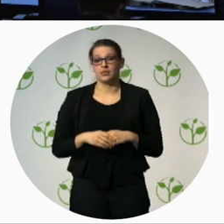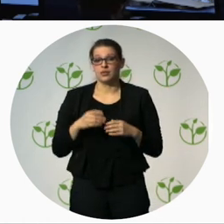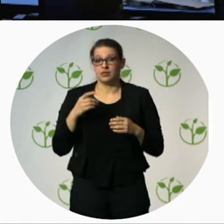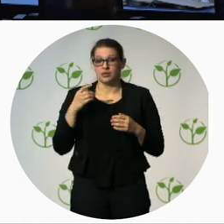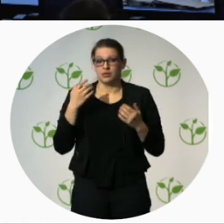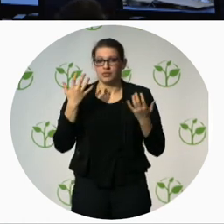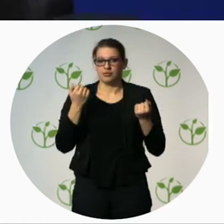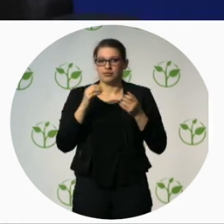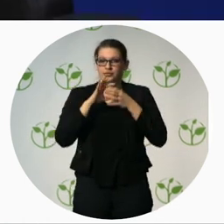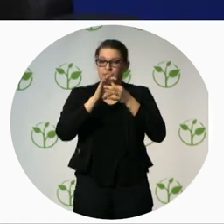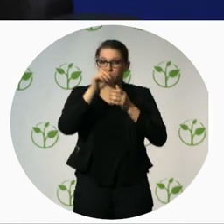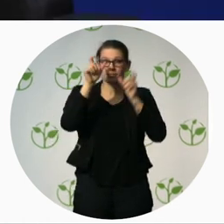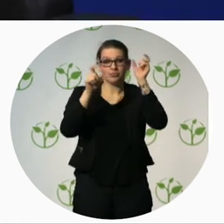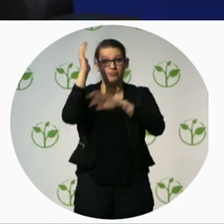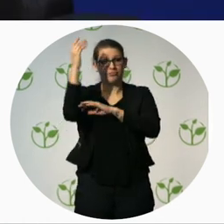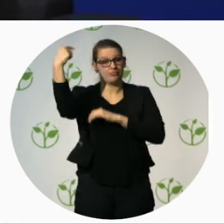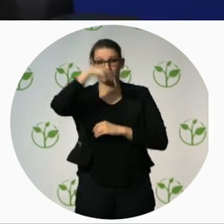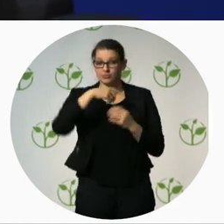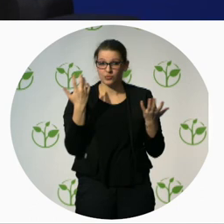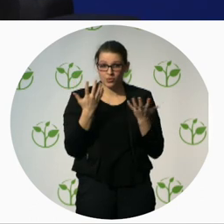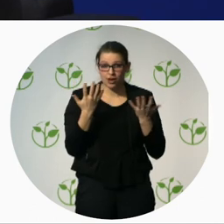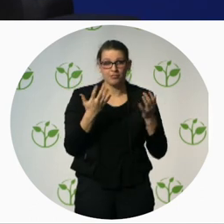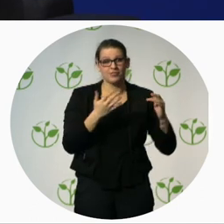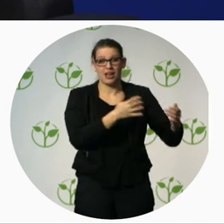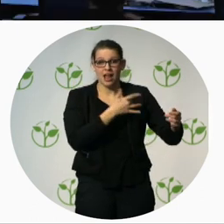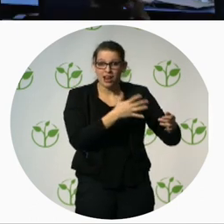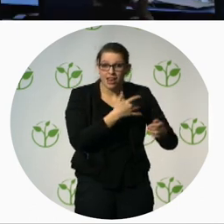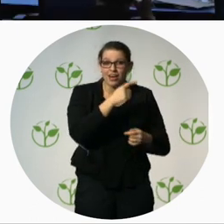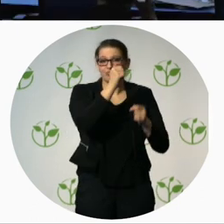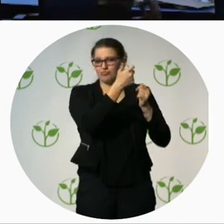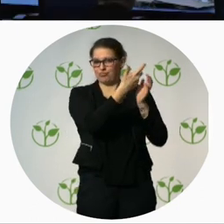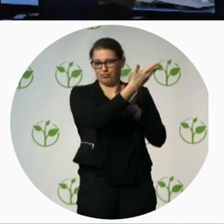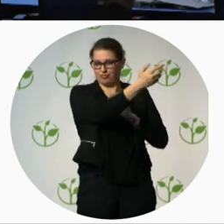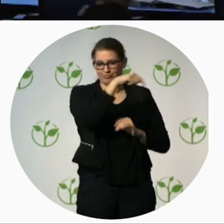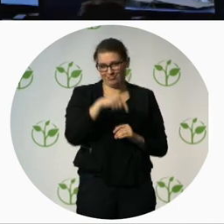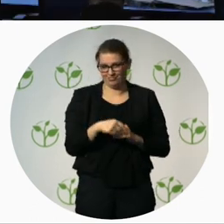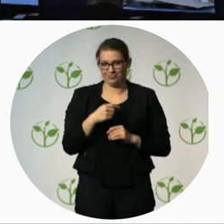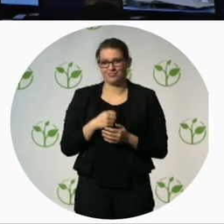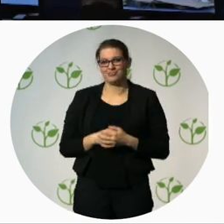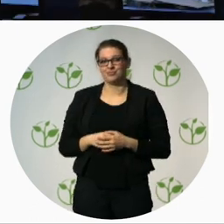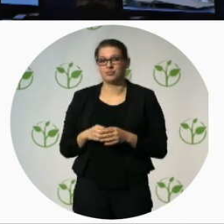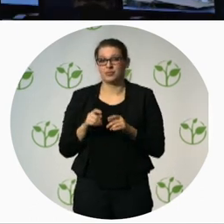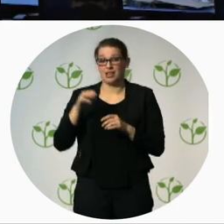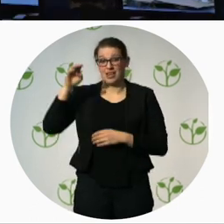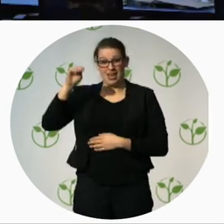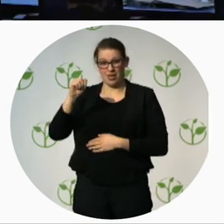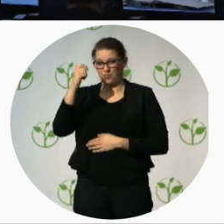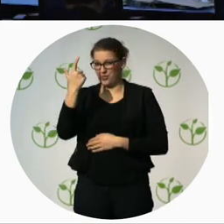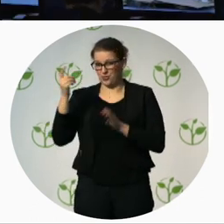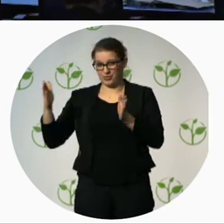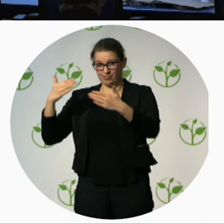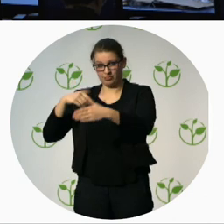for zero. Today's colour is a little bit more, but please go to that room. The second one, M2, is the